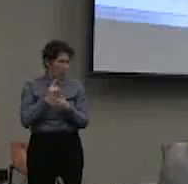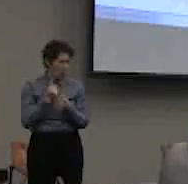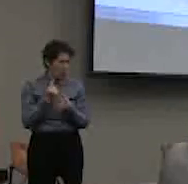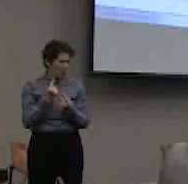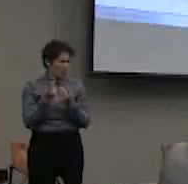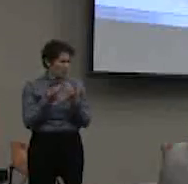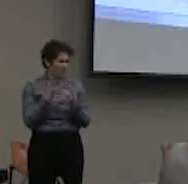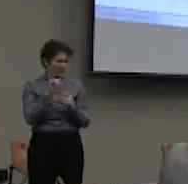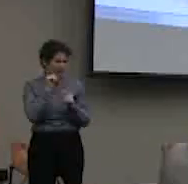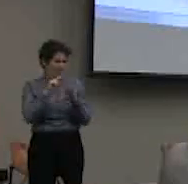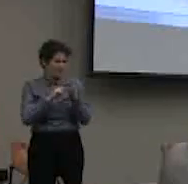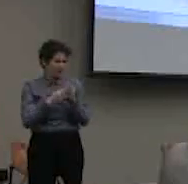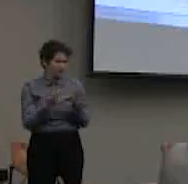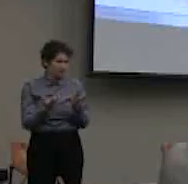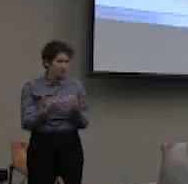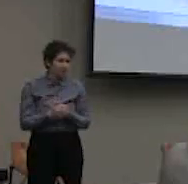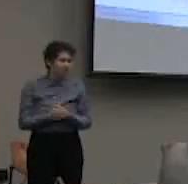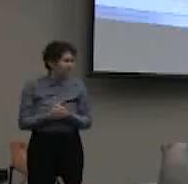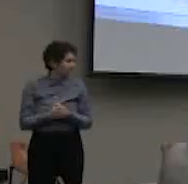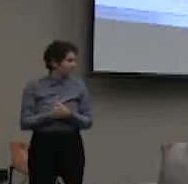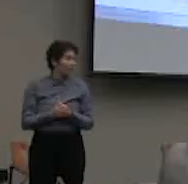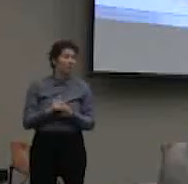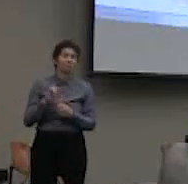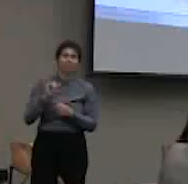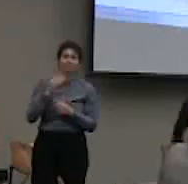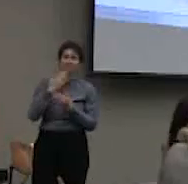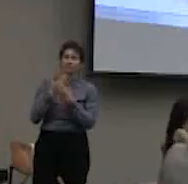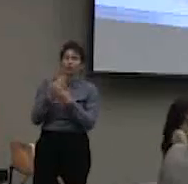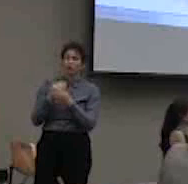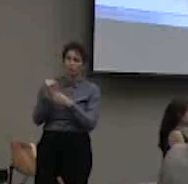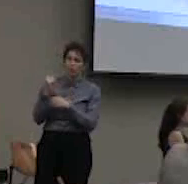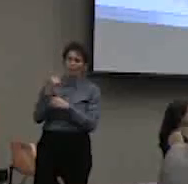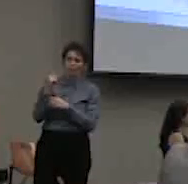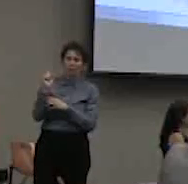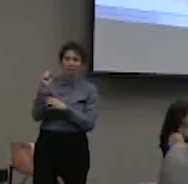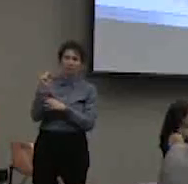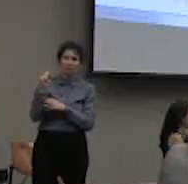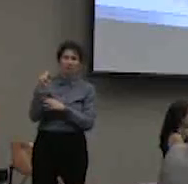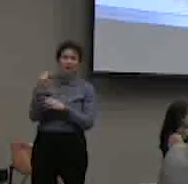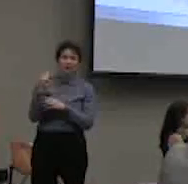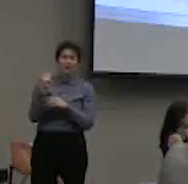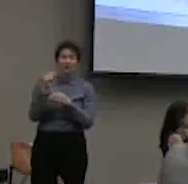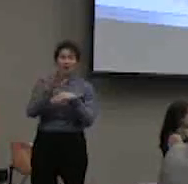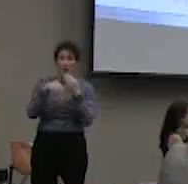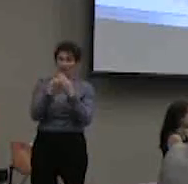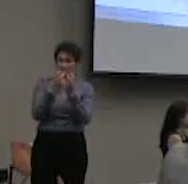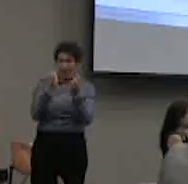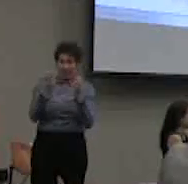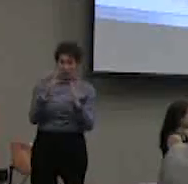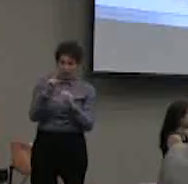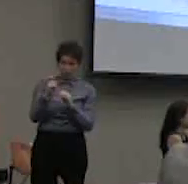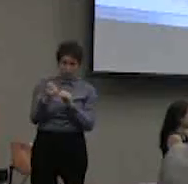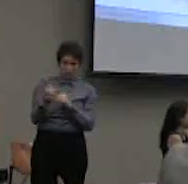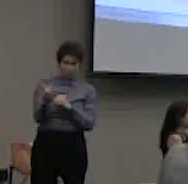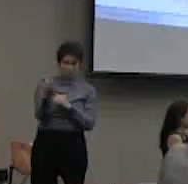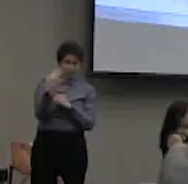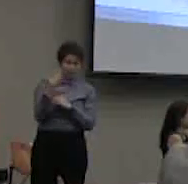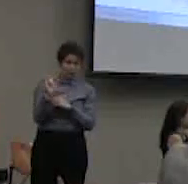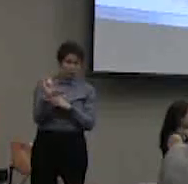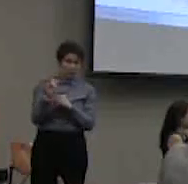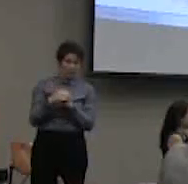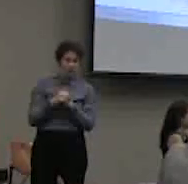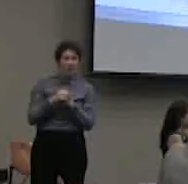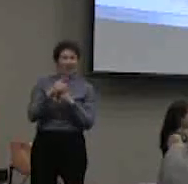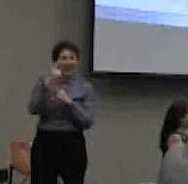the intent? Yeah, it's a good question. And certainly the panelists should jump in as well. I think